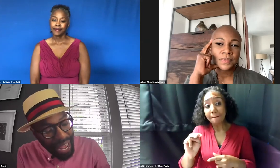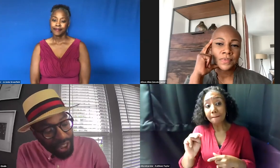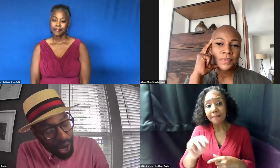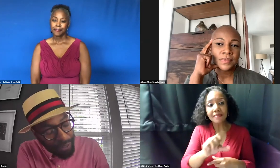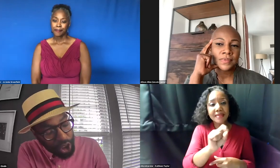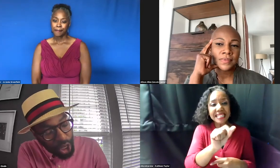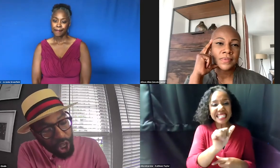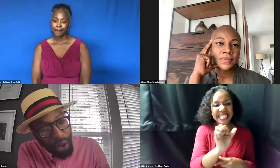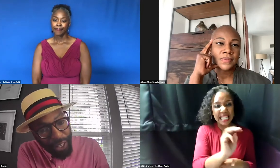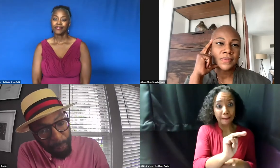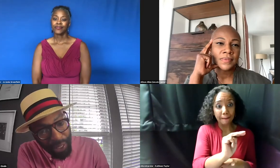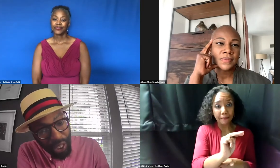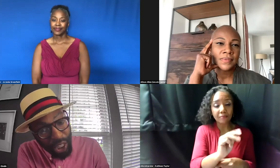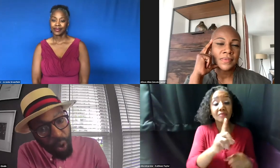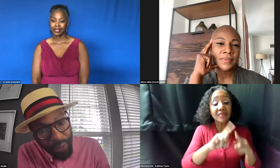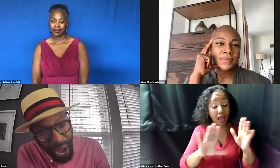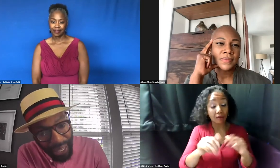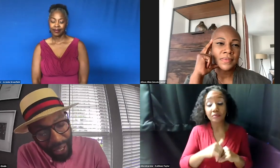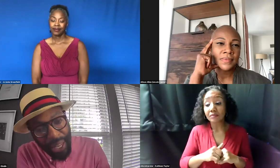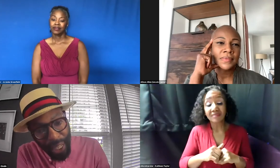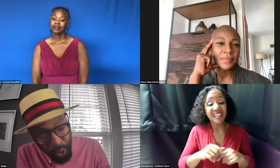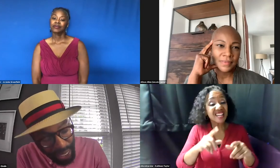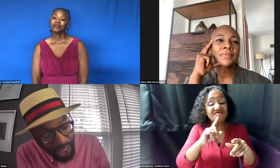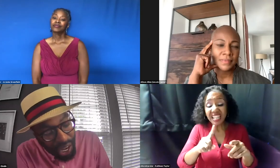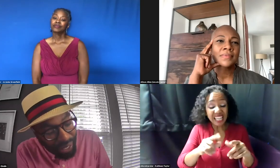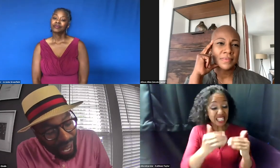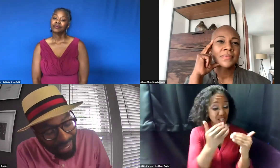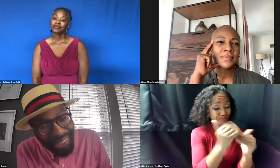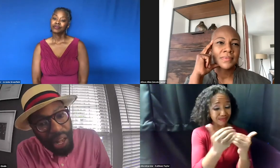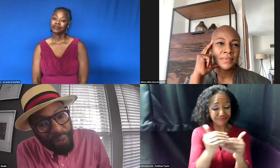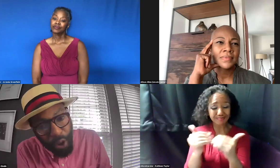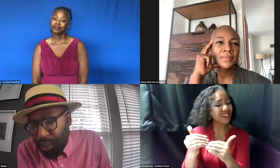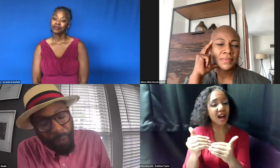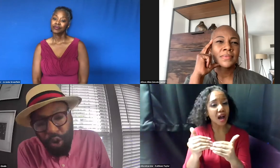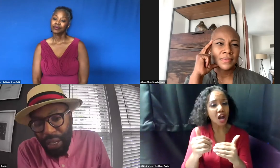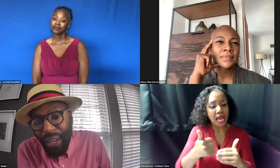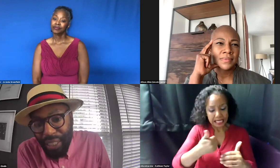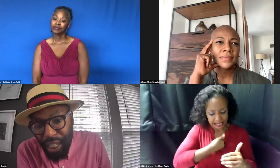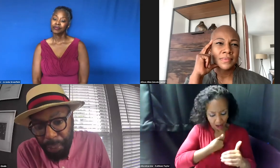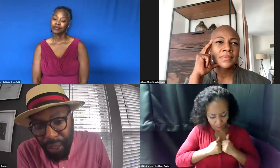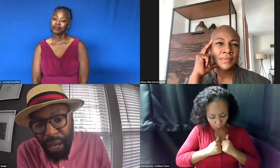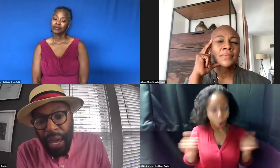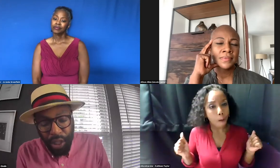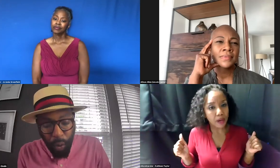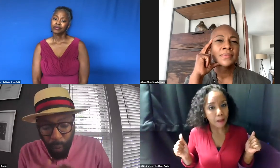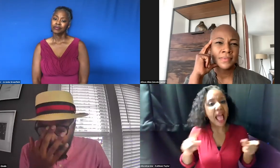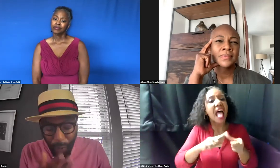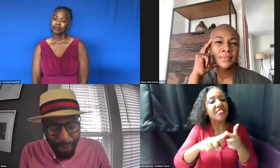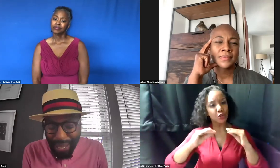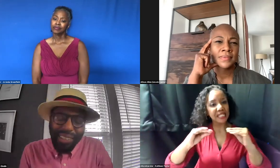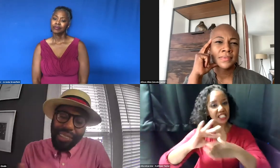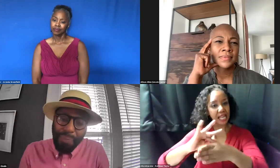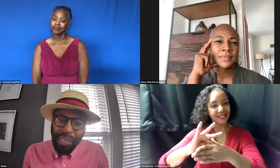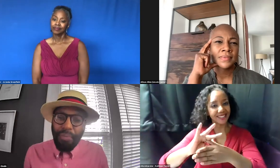the nature of the structure of the disciplines is so confining that you need to unlock the self first before you can even get to the discipline. So, you